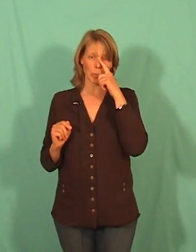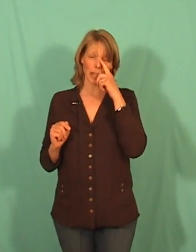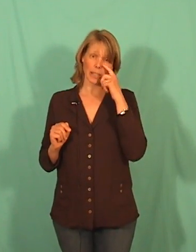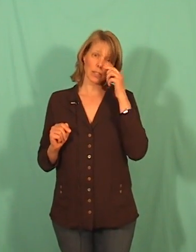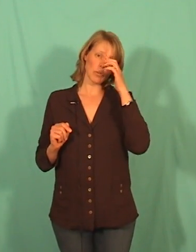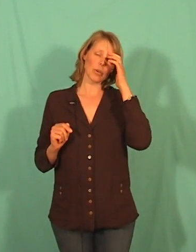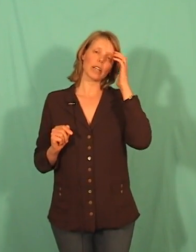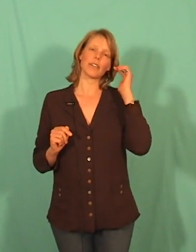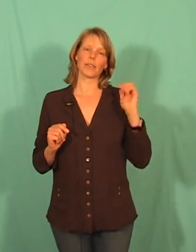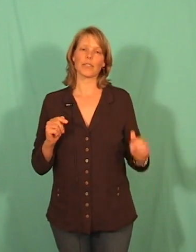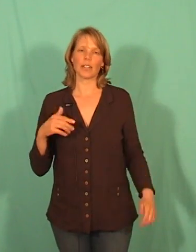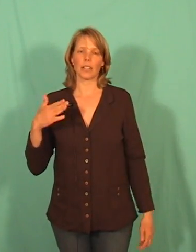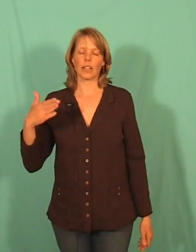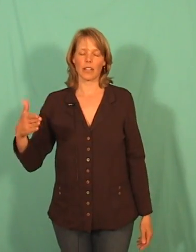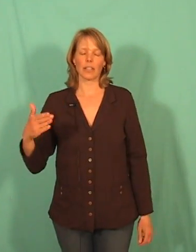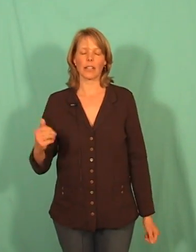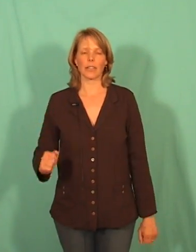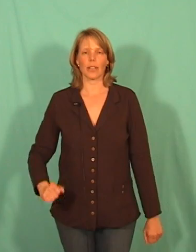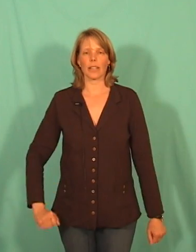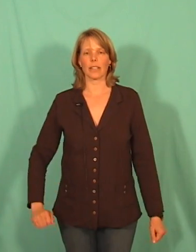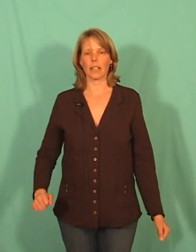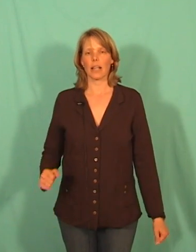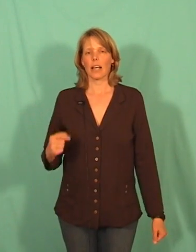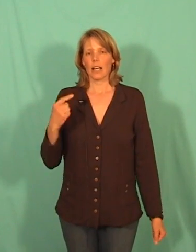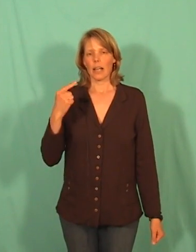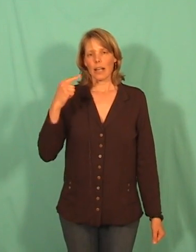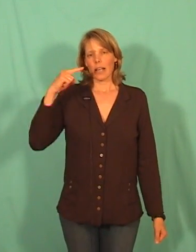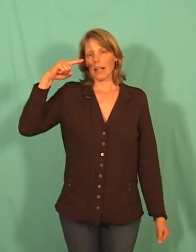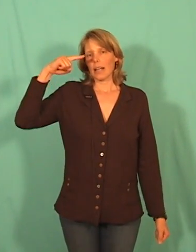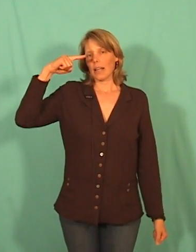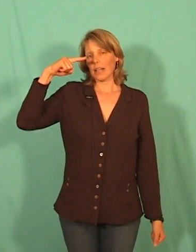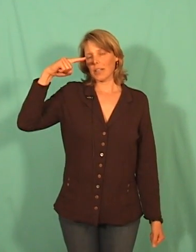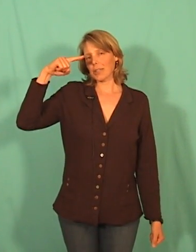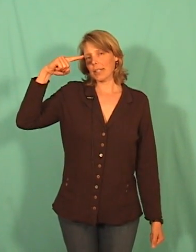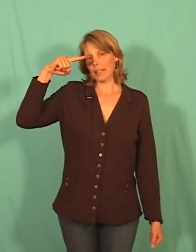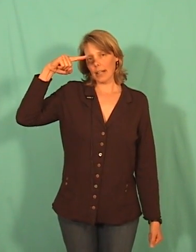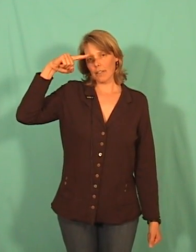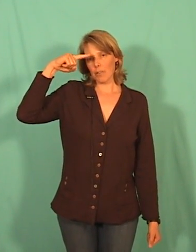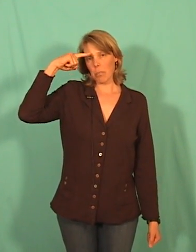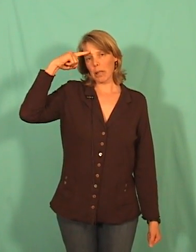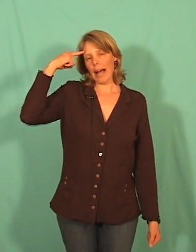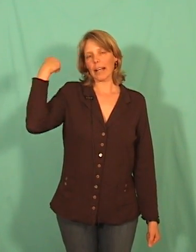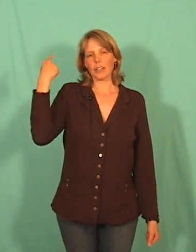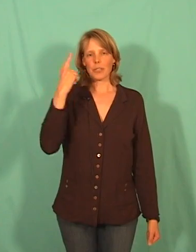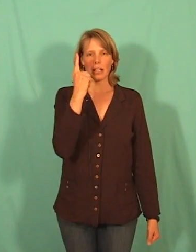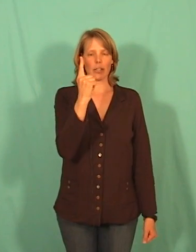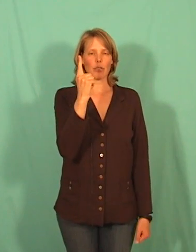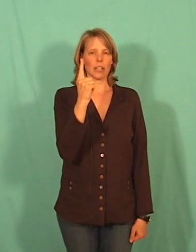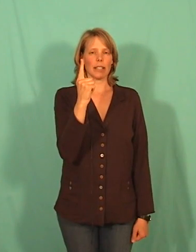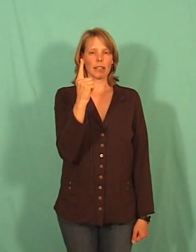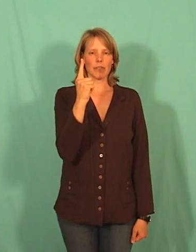getting to more colors in a later lesson. And here is the sign for black. You take your index